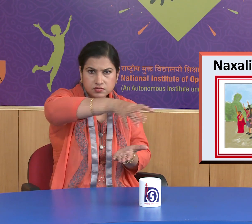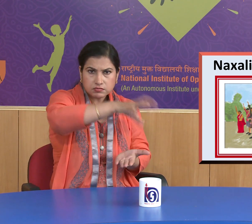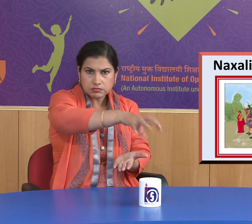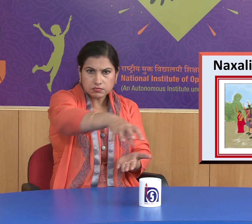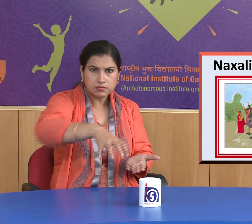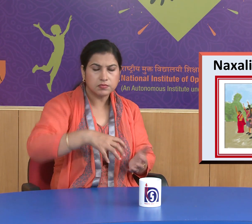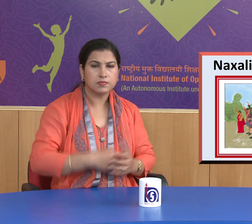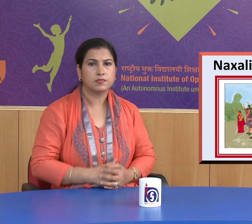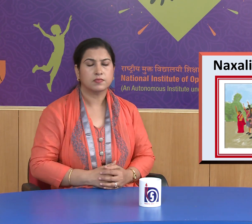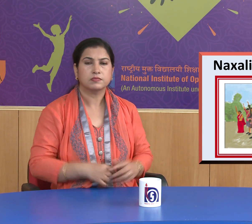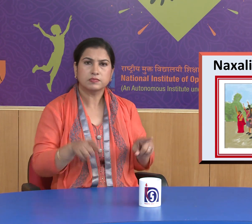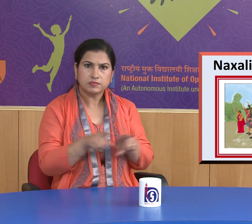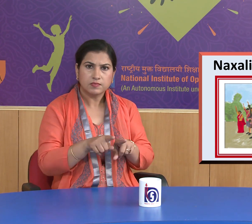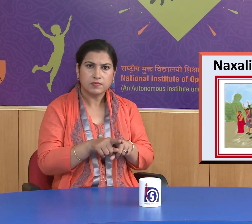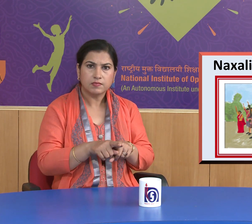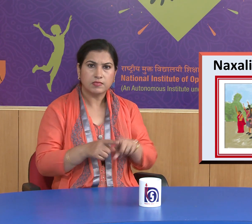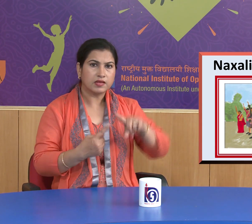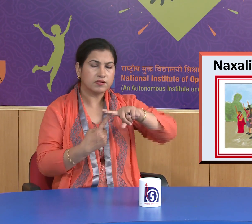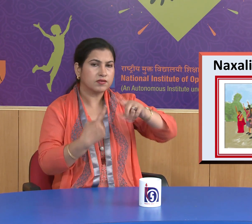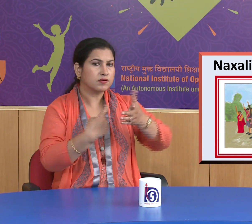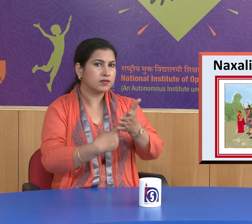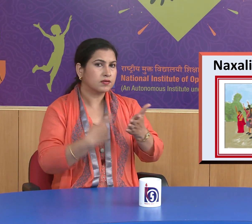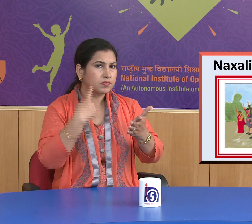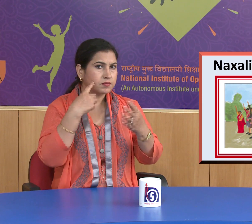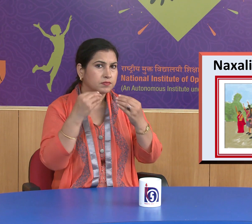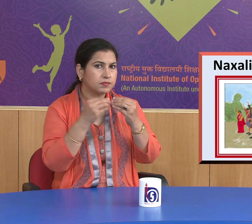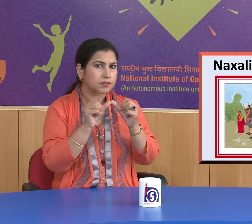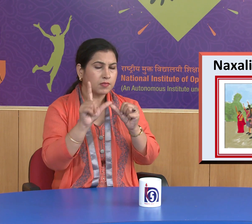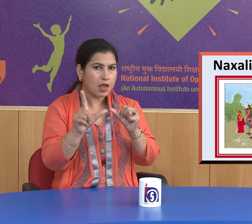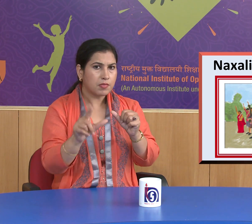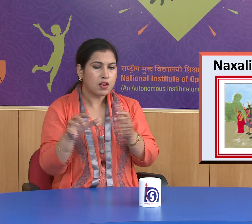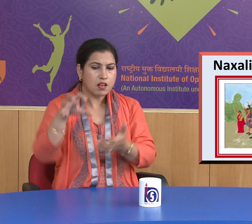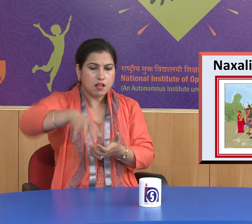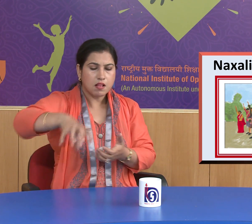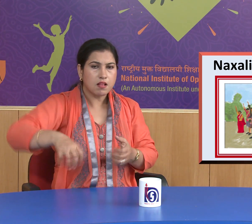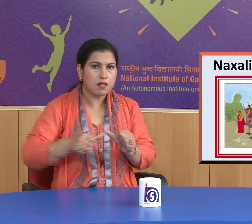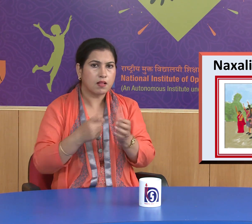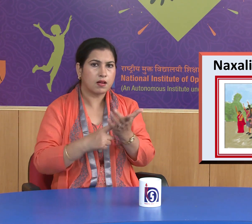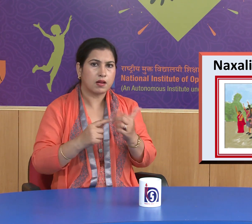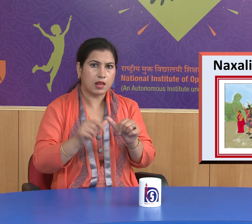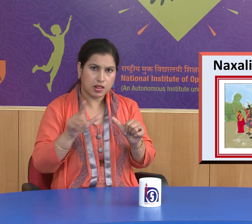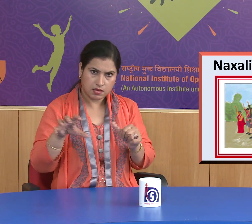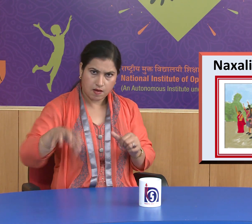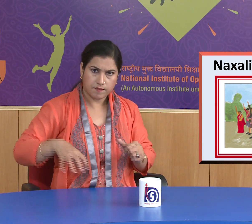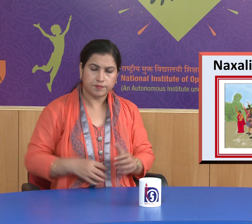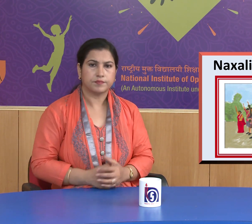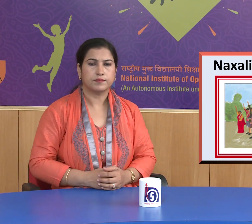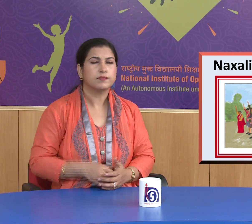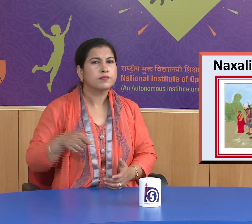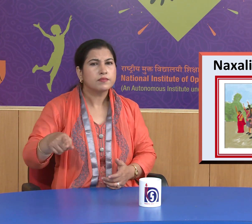and tribal areas to remain